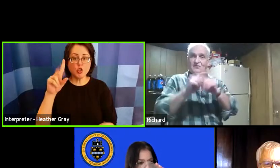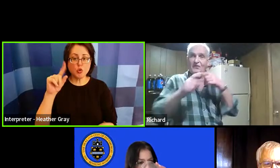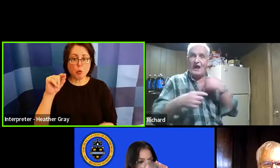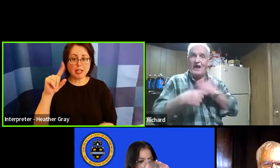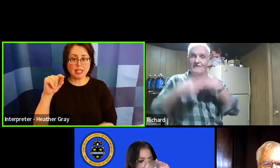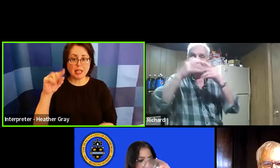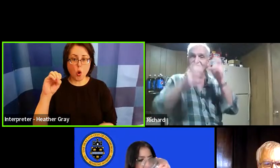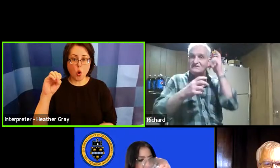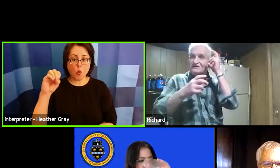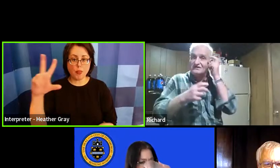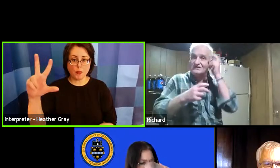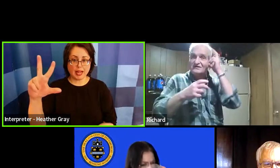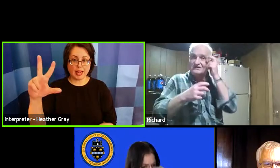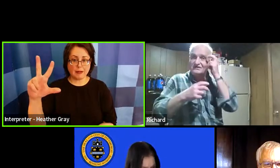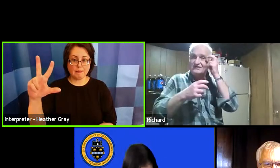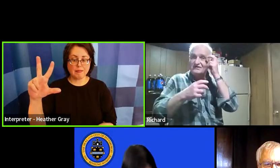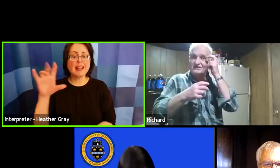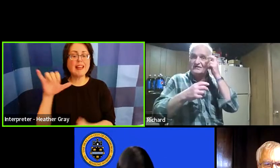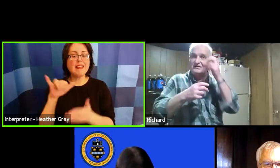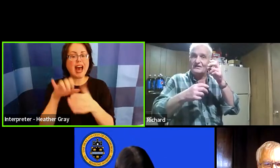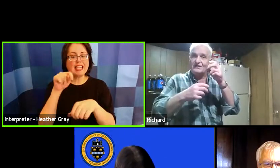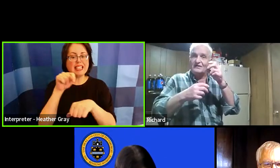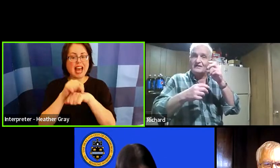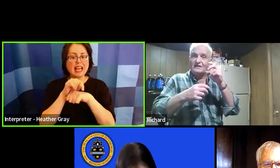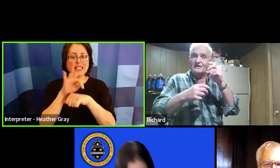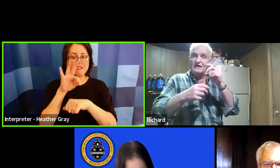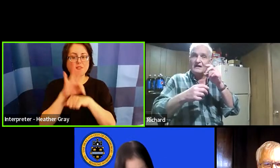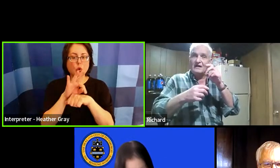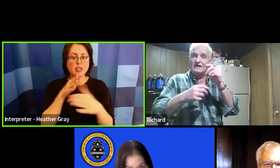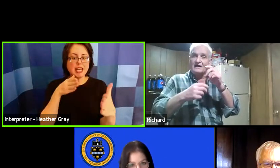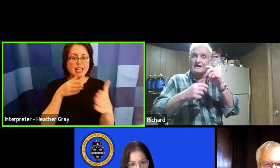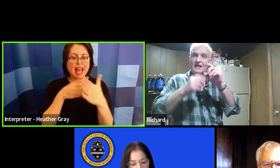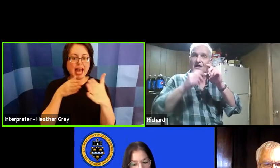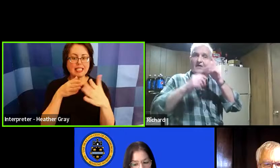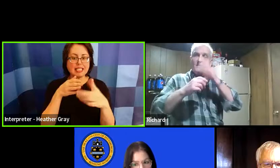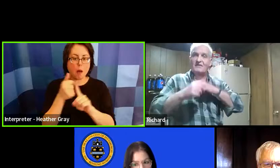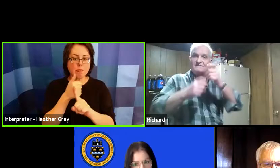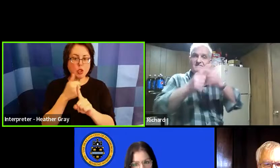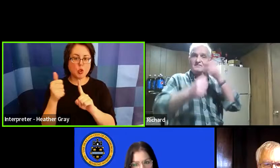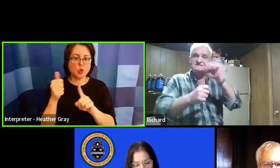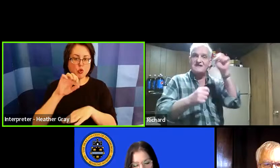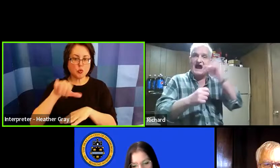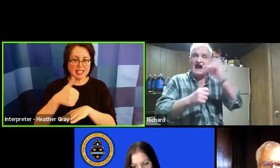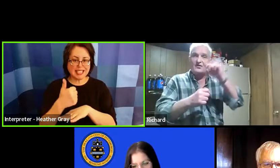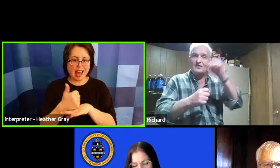abuse was set up, and also we